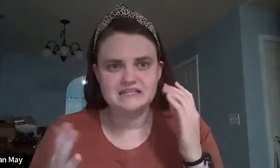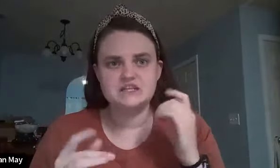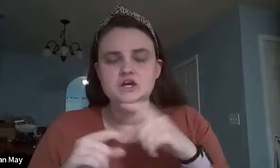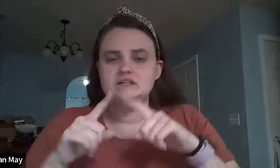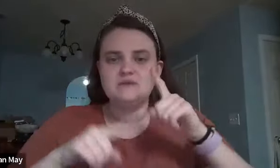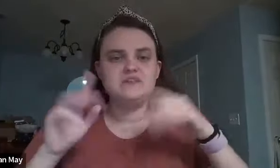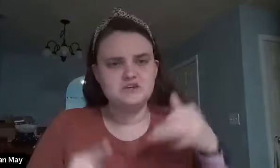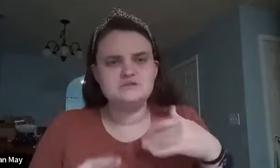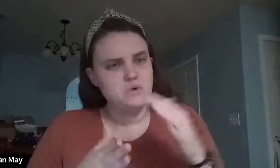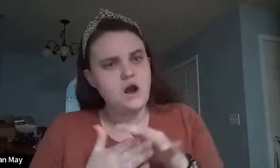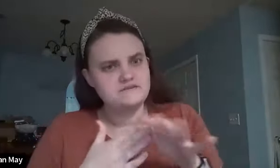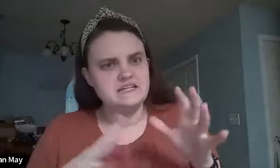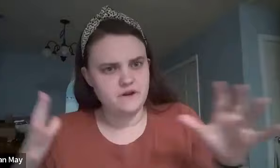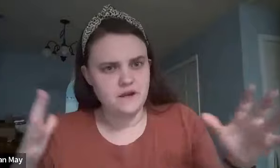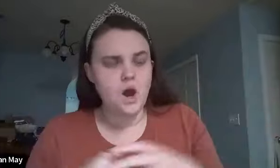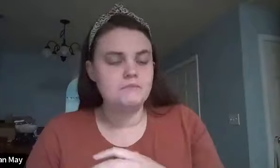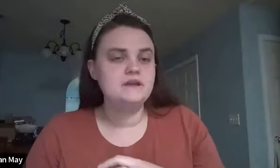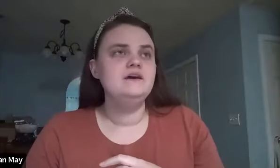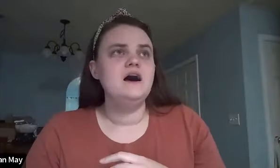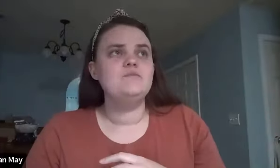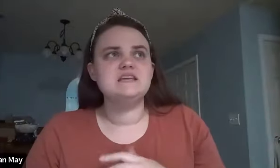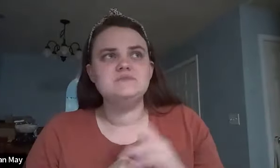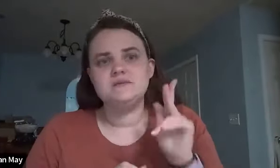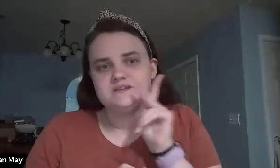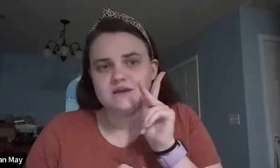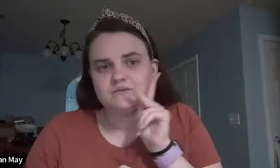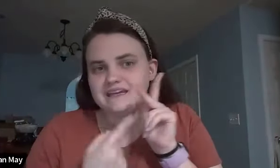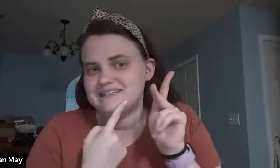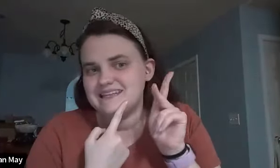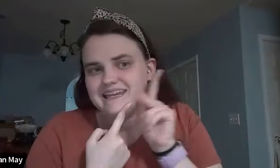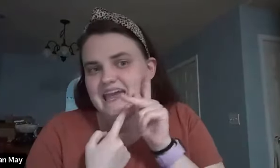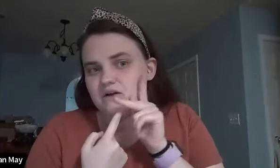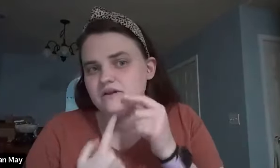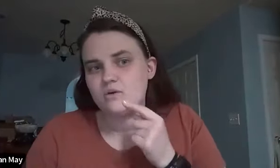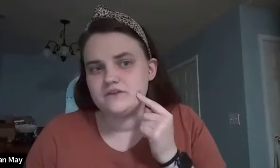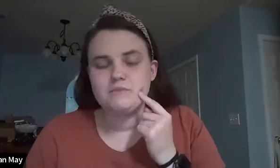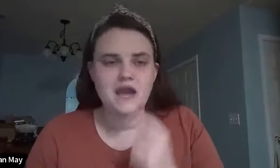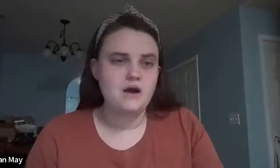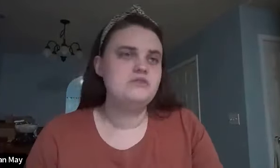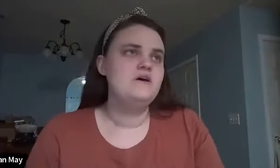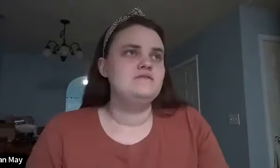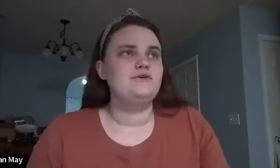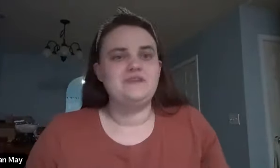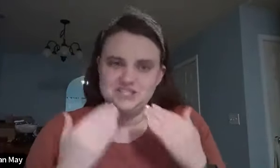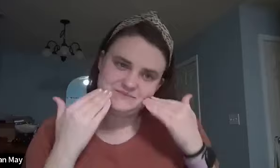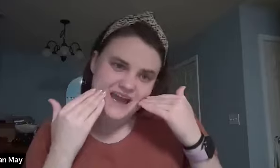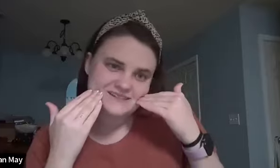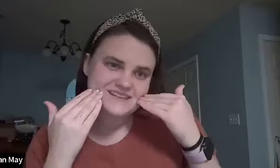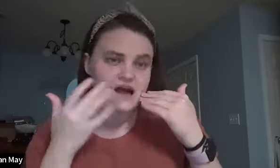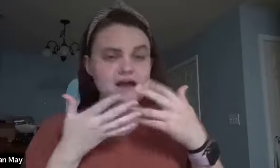as something that you see more often and very common. The same thing can be say with like a K on the corner of your mouth for that she smiles a lot,